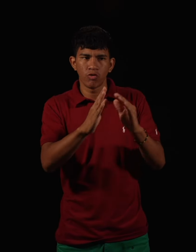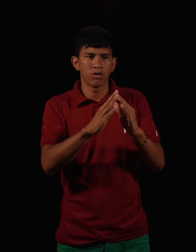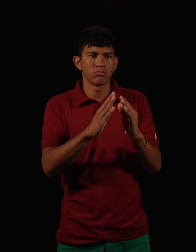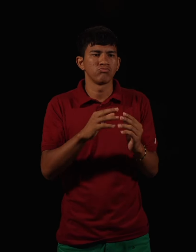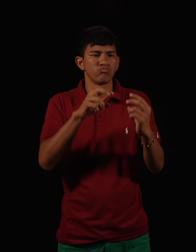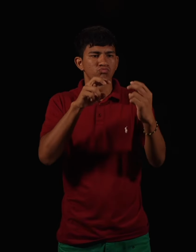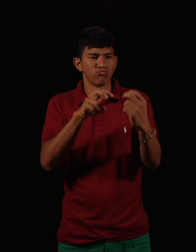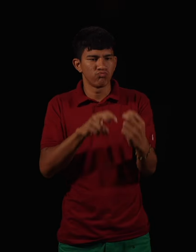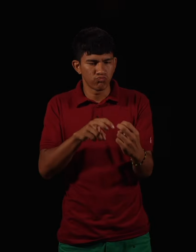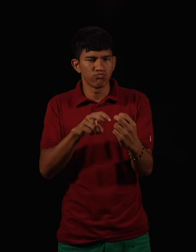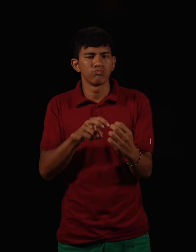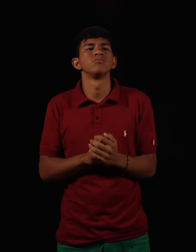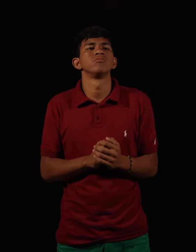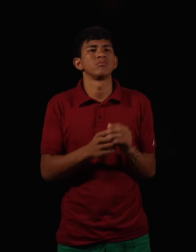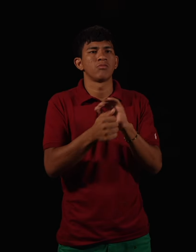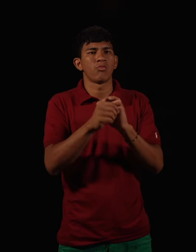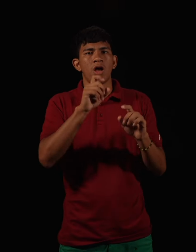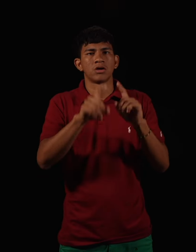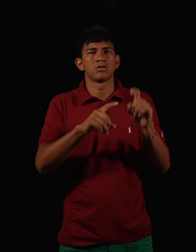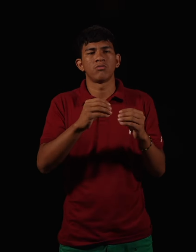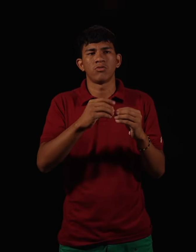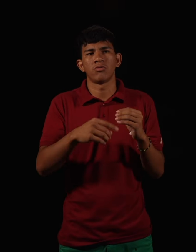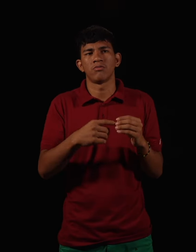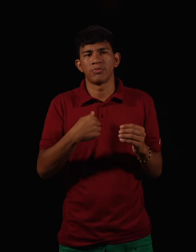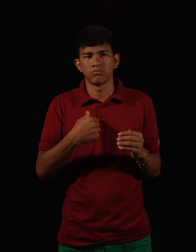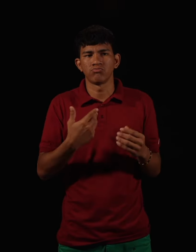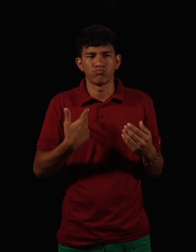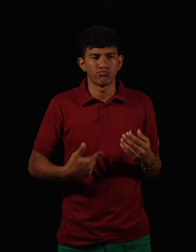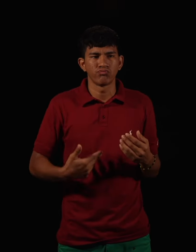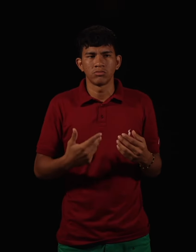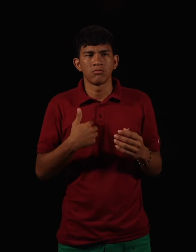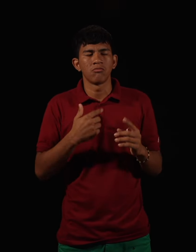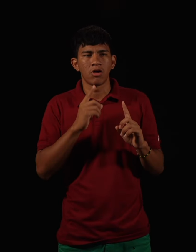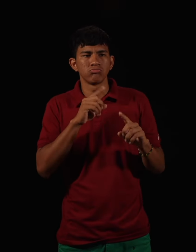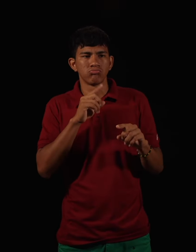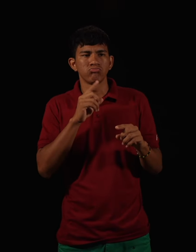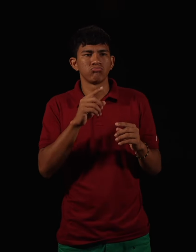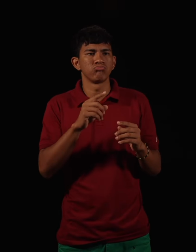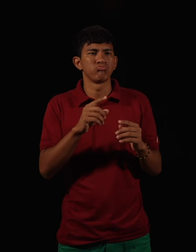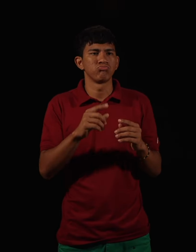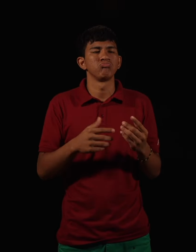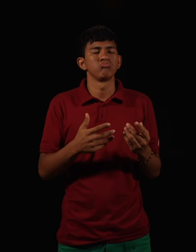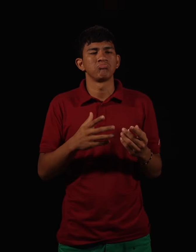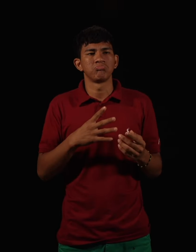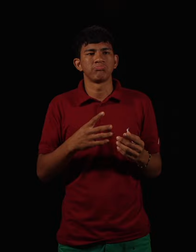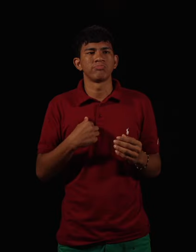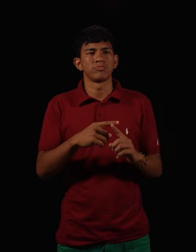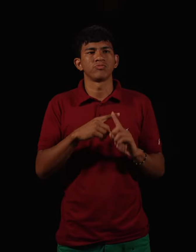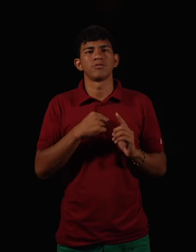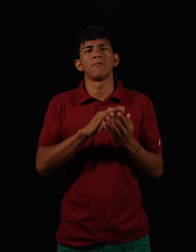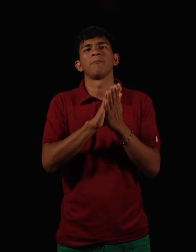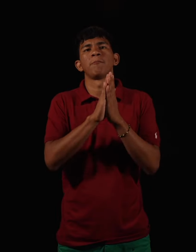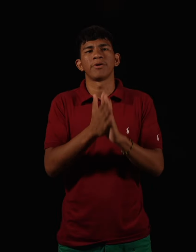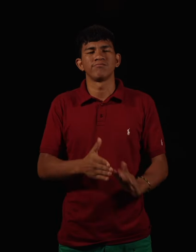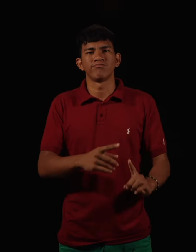Nathaniel texted me and asked me if I was ready. I said I was. I went to his house. We sat down together, and he asked me many deep questions